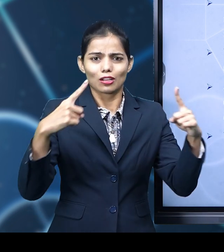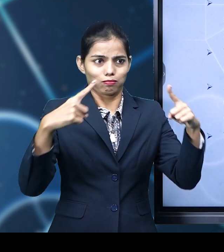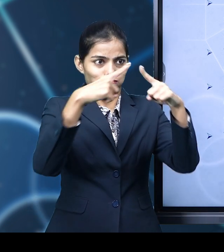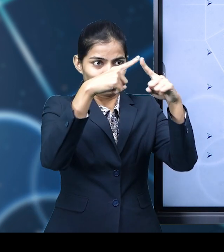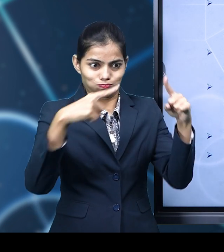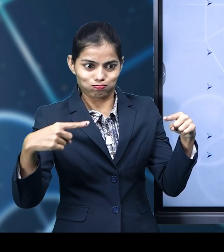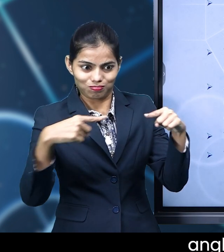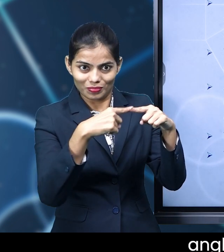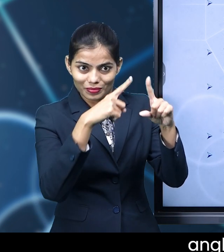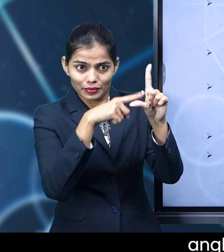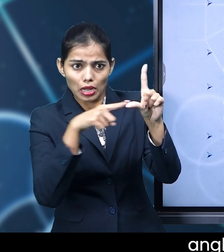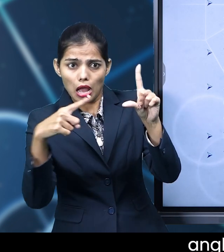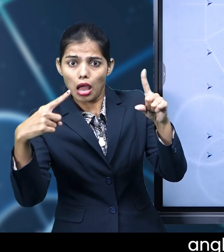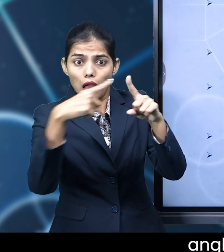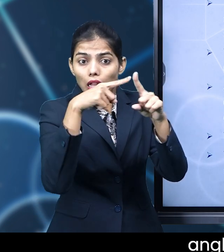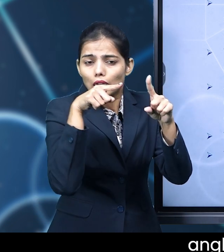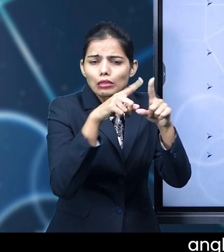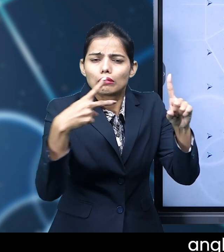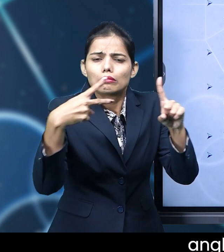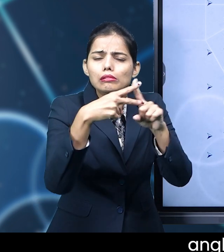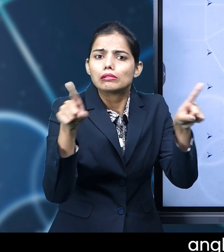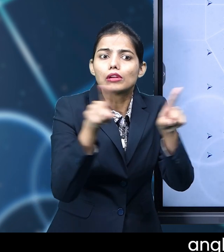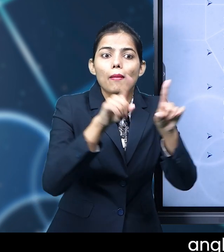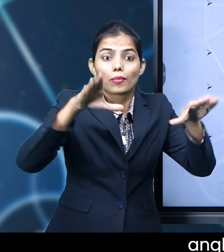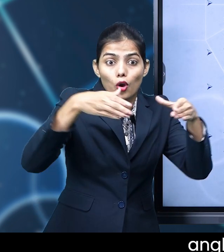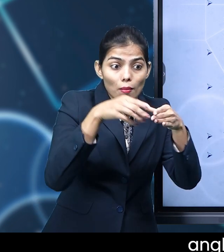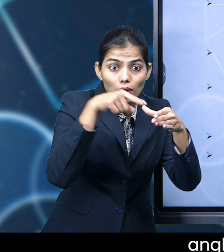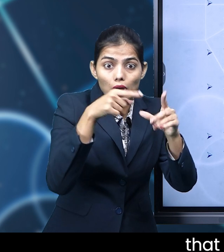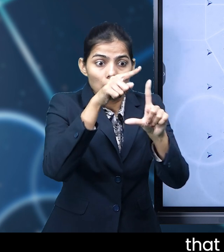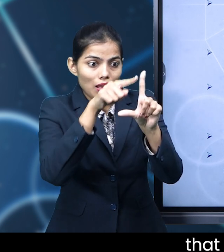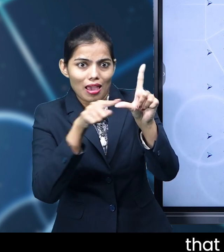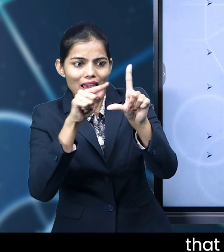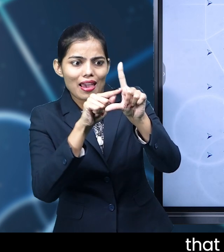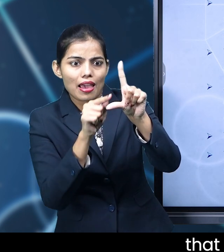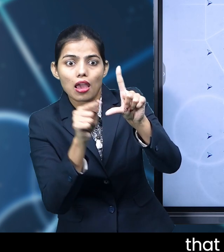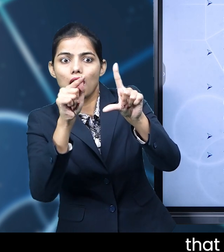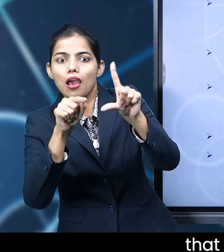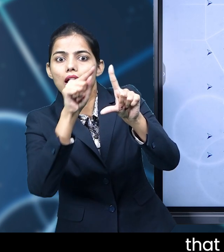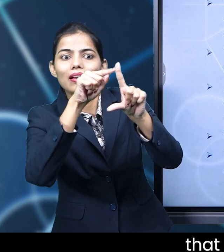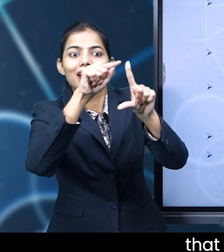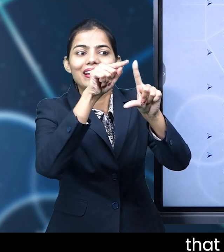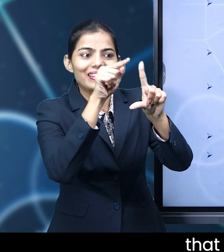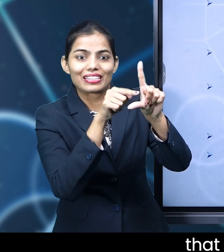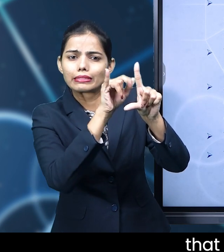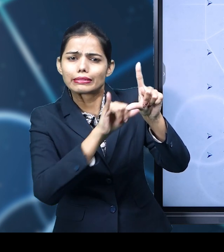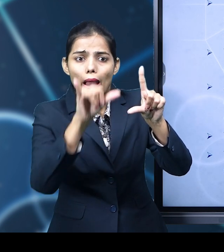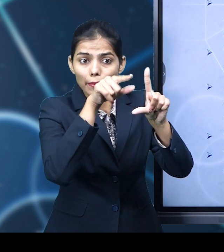The exterior angle theorem of a triangle states that the exterior angle of a triangle is